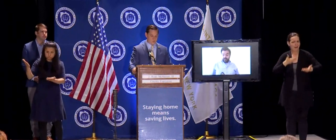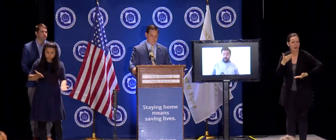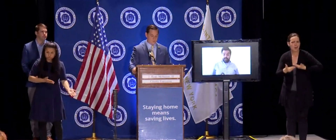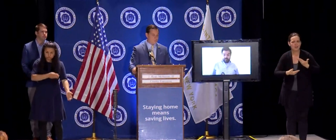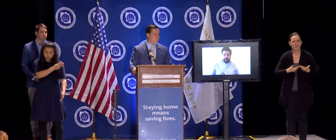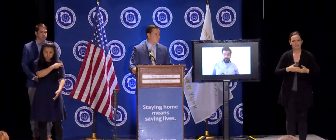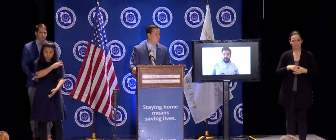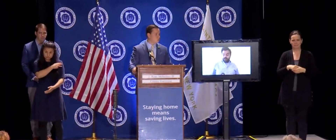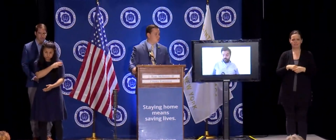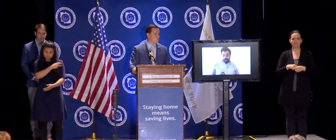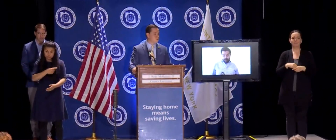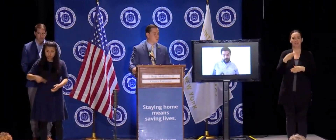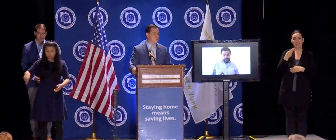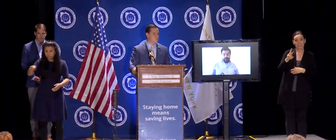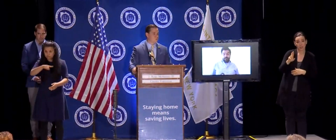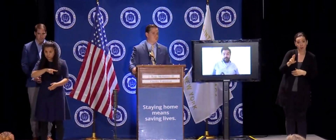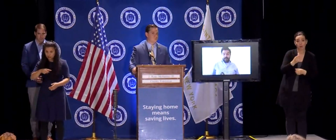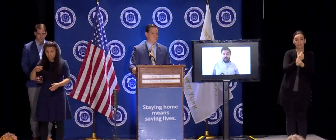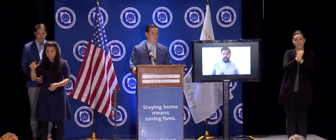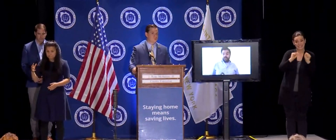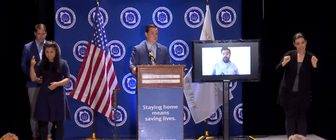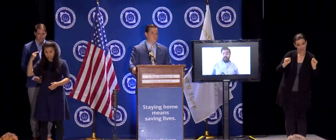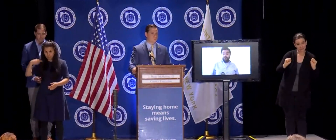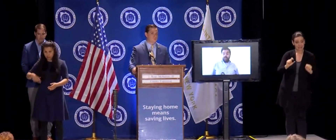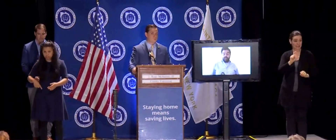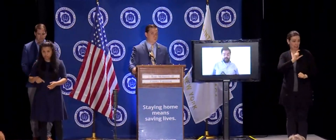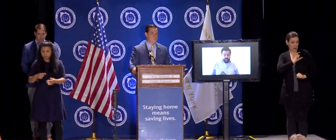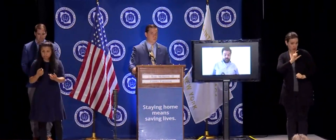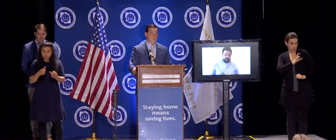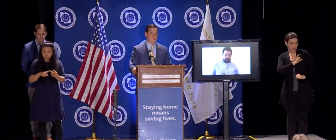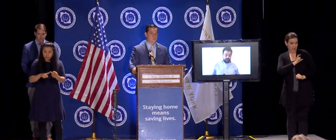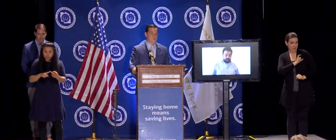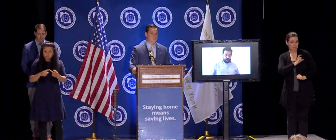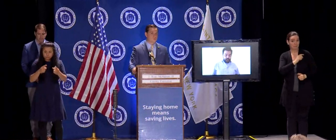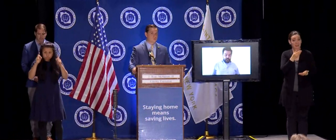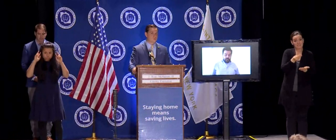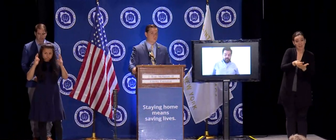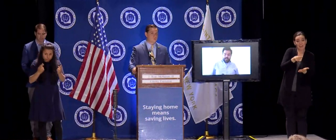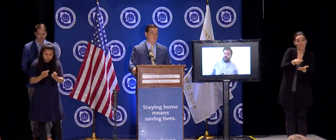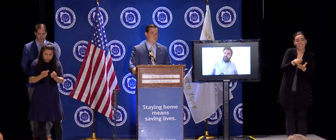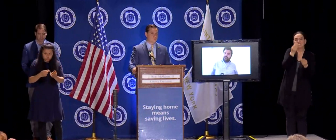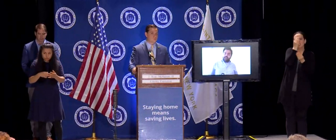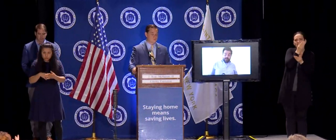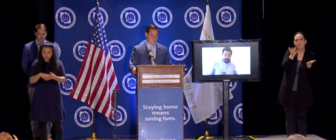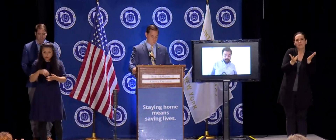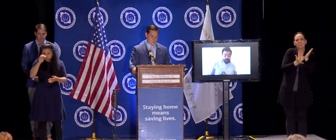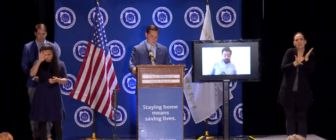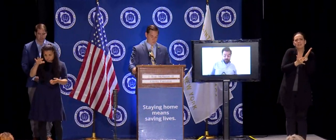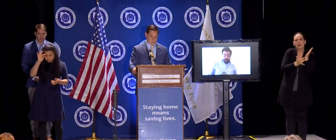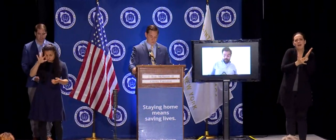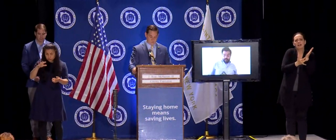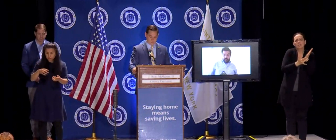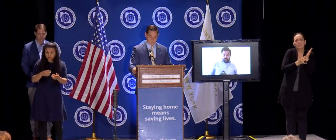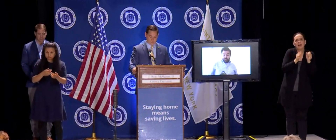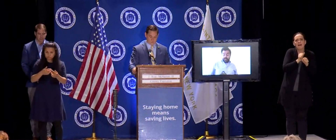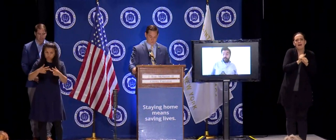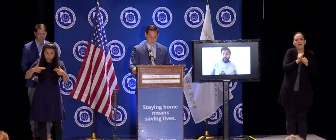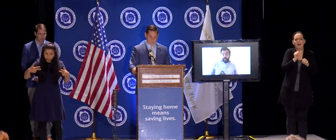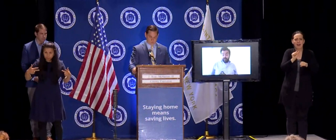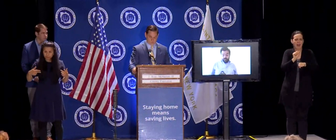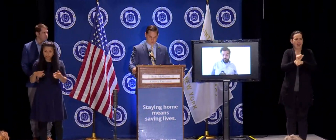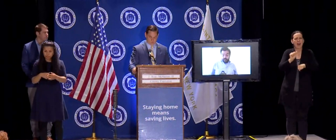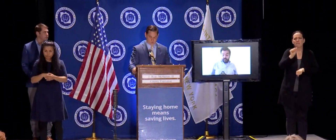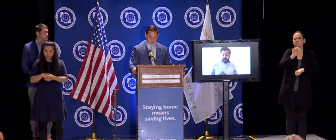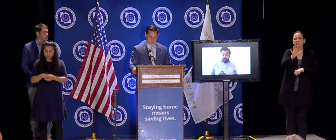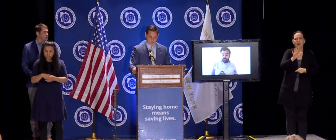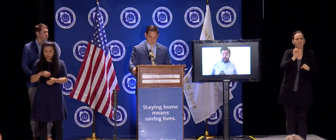management, safety, security, finance, and information technology. Amazon jobs are great with industry-leading